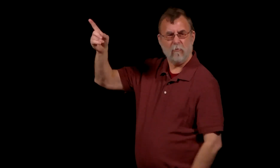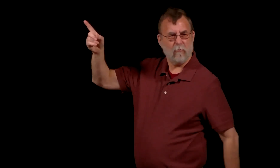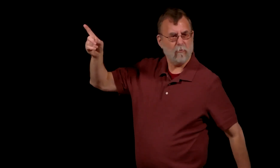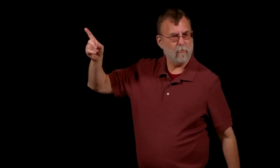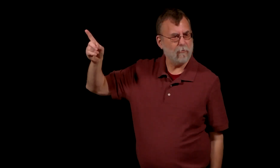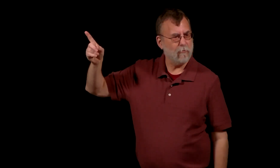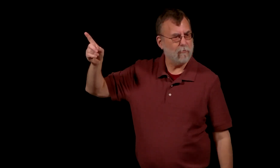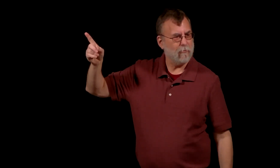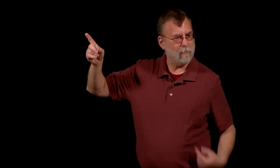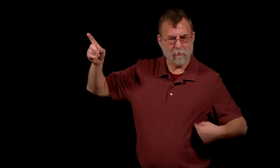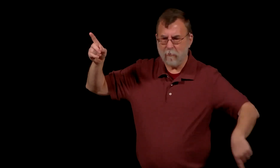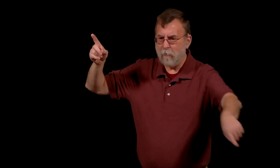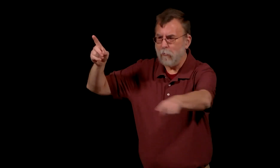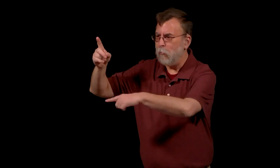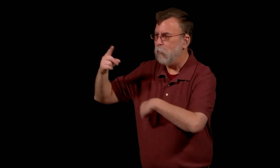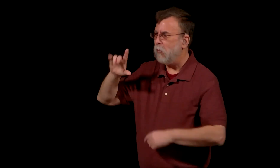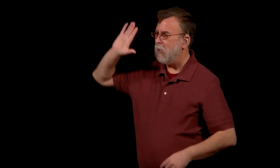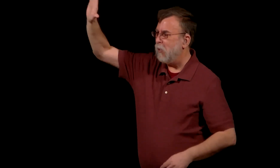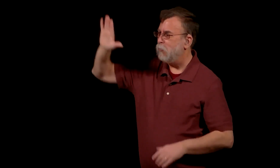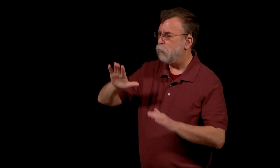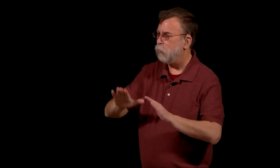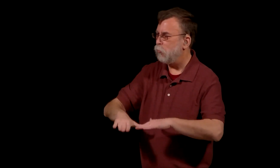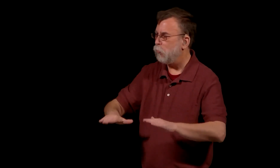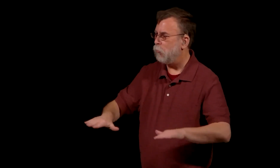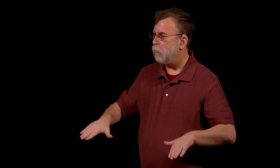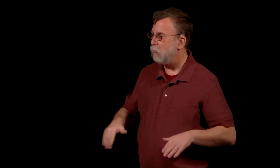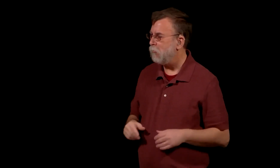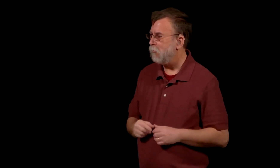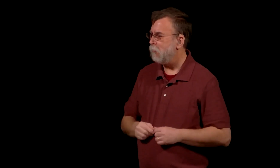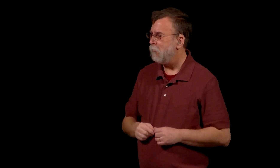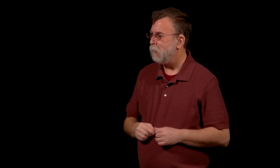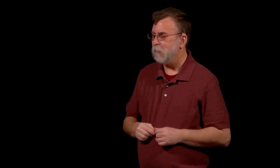say thank you to our Father, to God. We are His